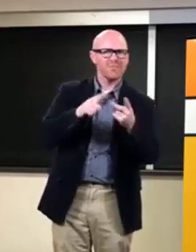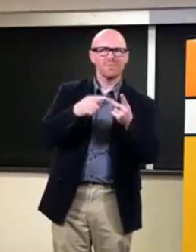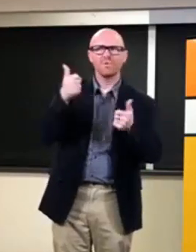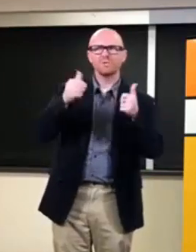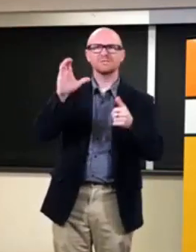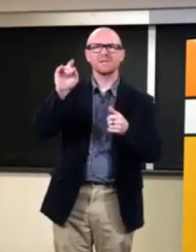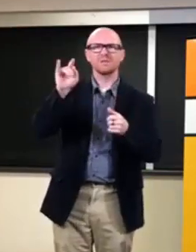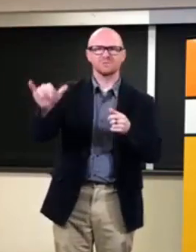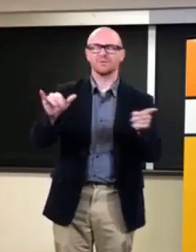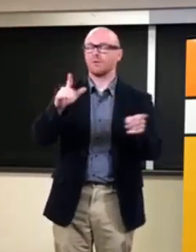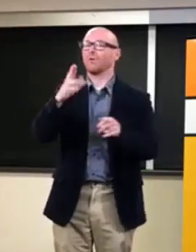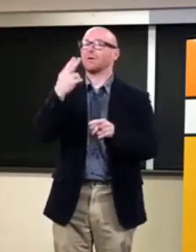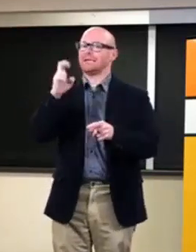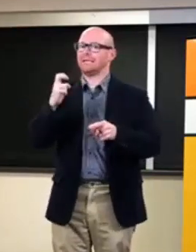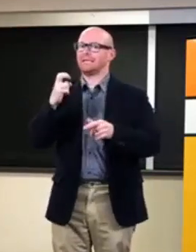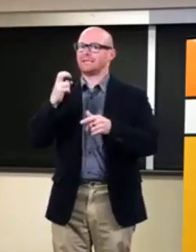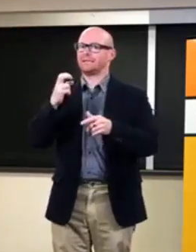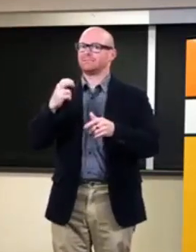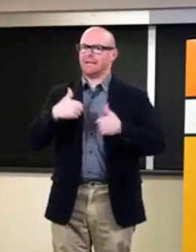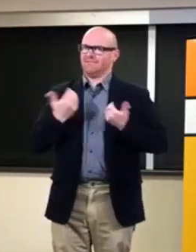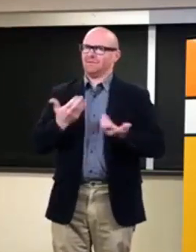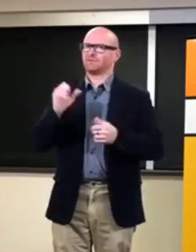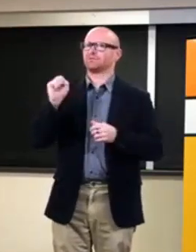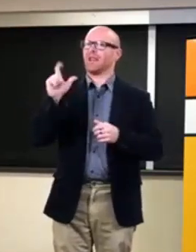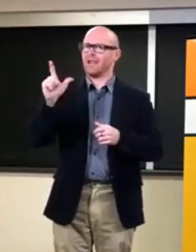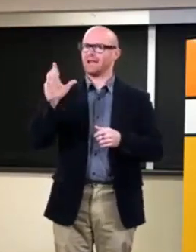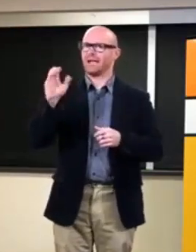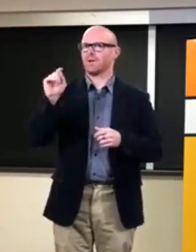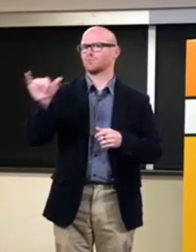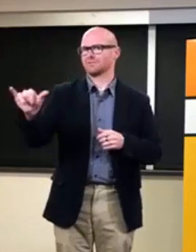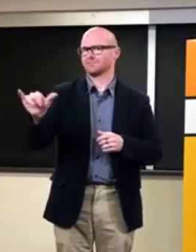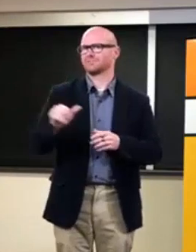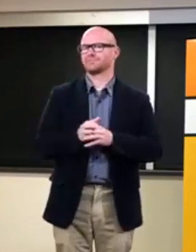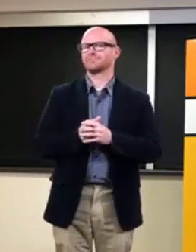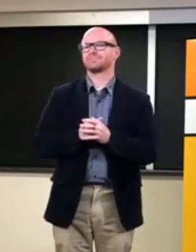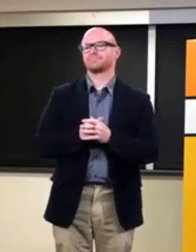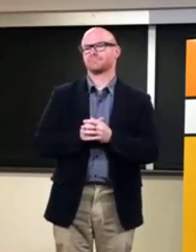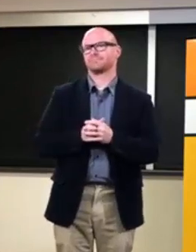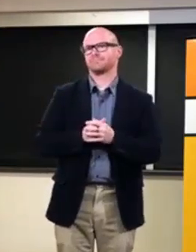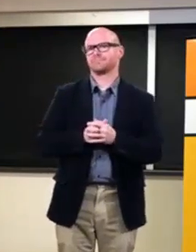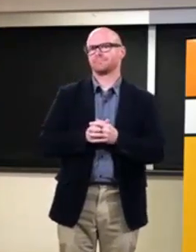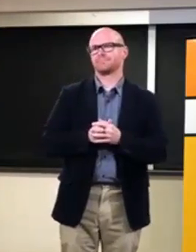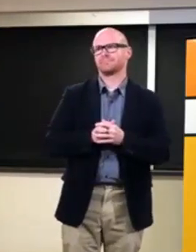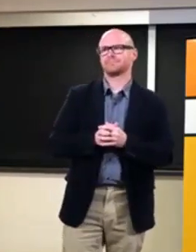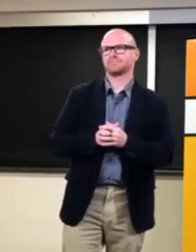Oh, yes, Salt Lake County. Thank you for that. Thank you.